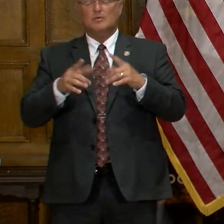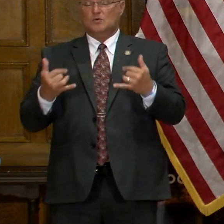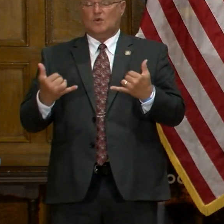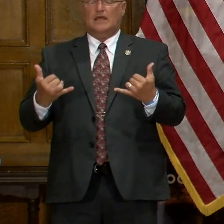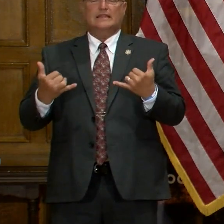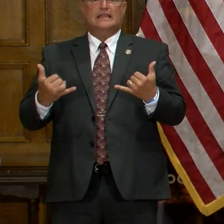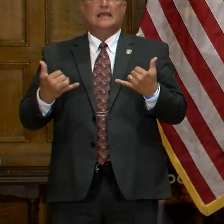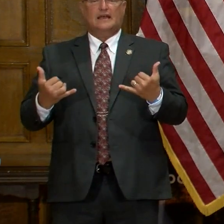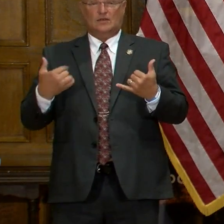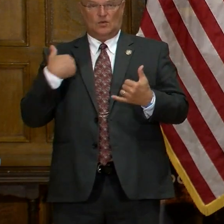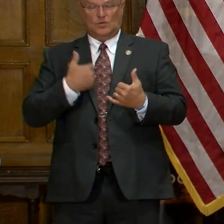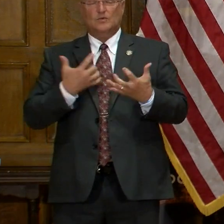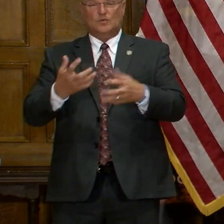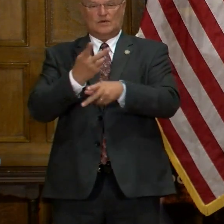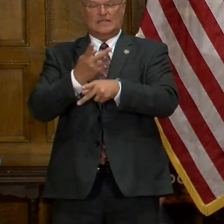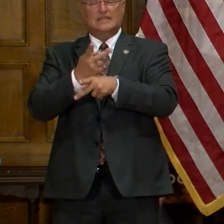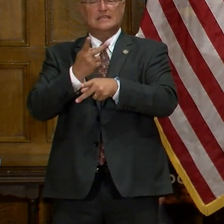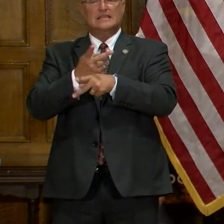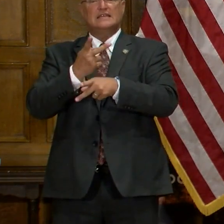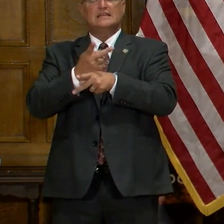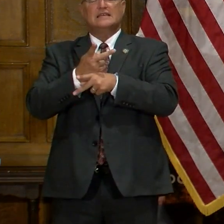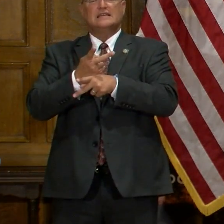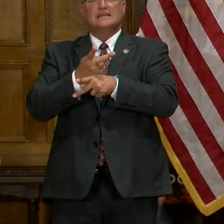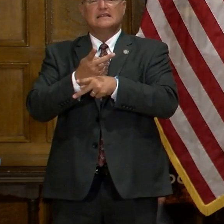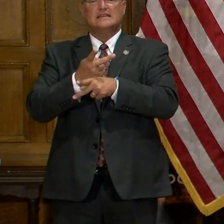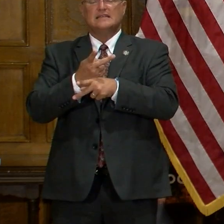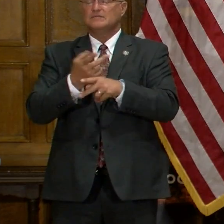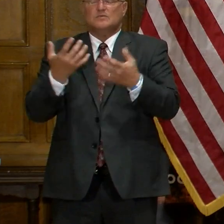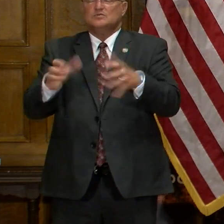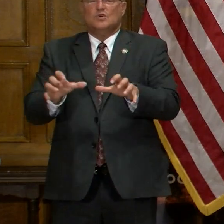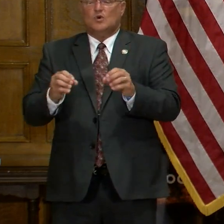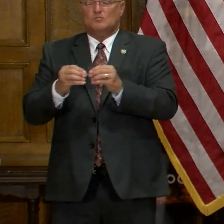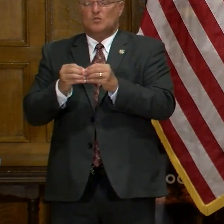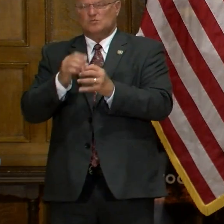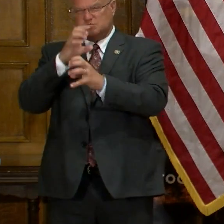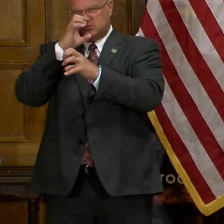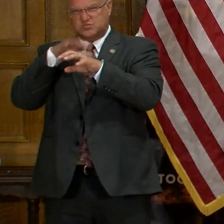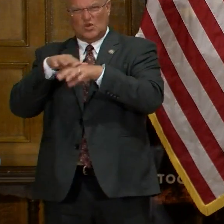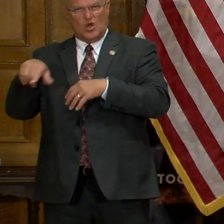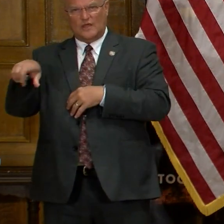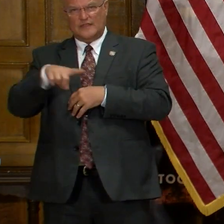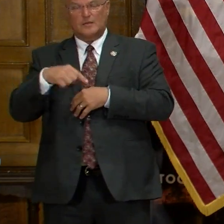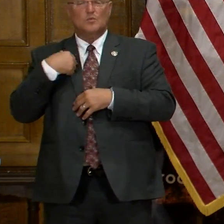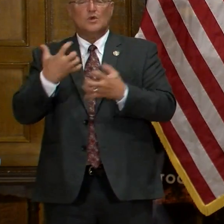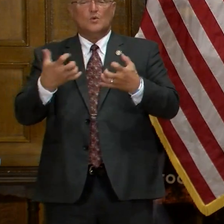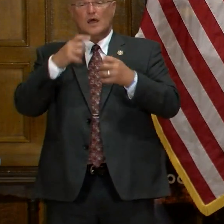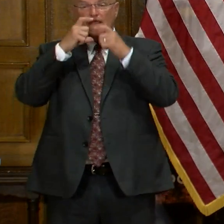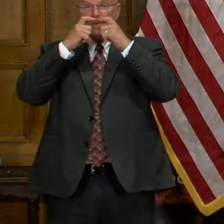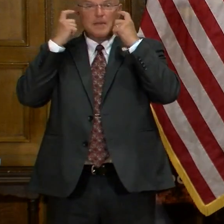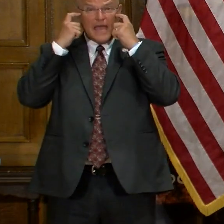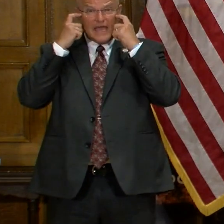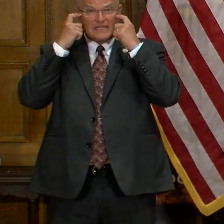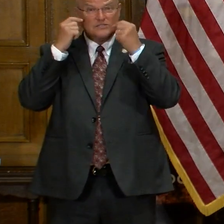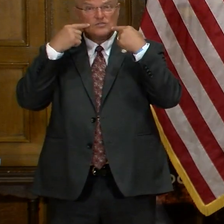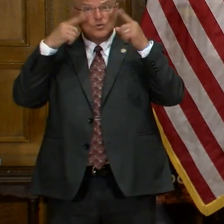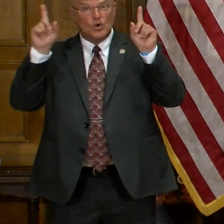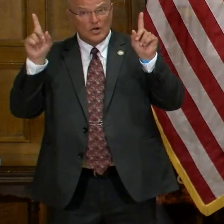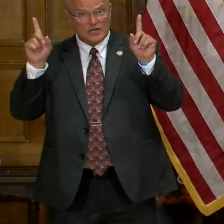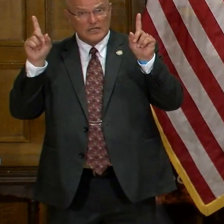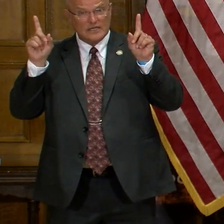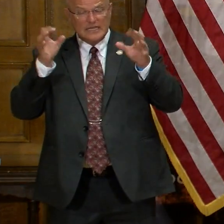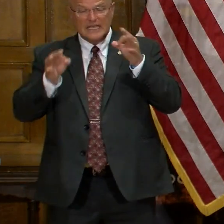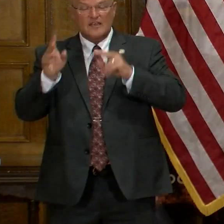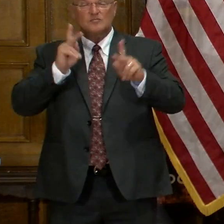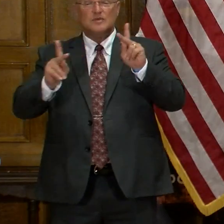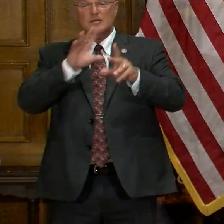right now, we want to keep. We don't want to put any more restrictions on. We want the mask to work.